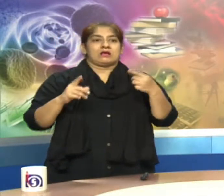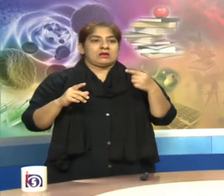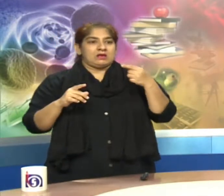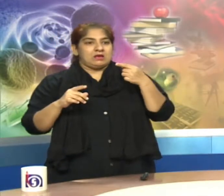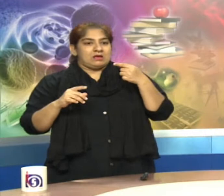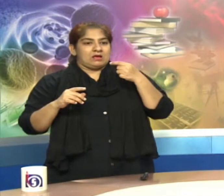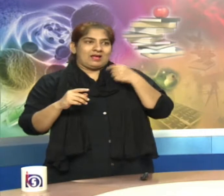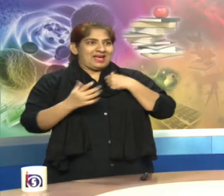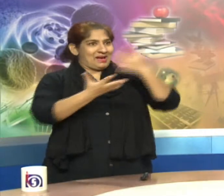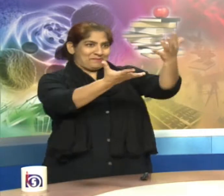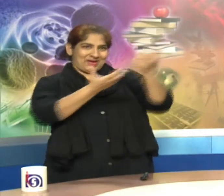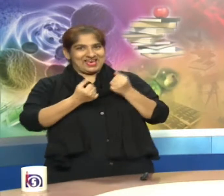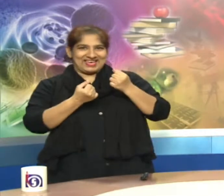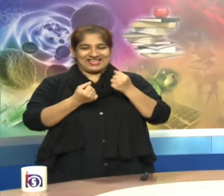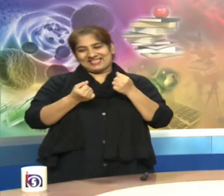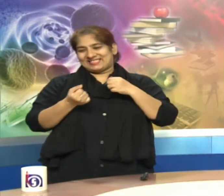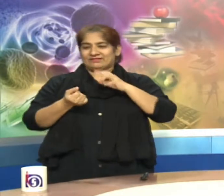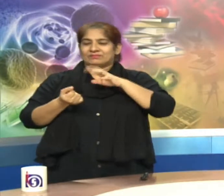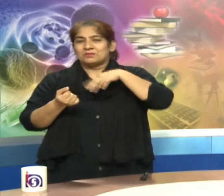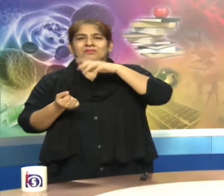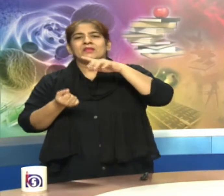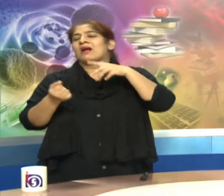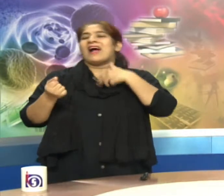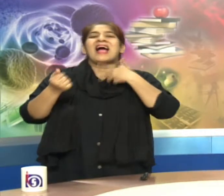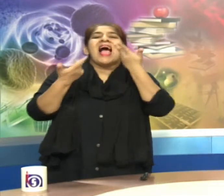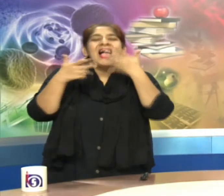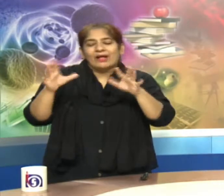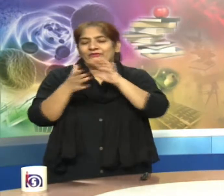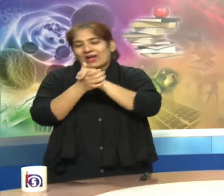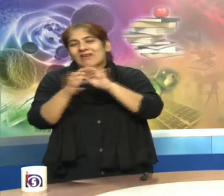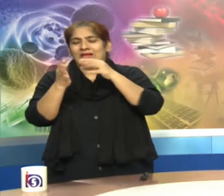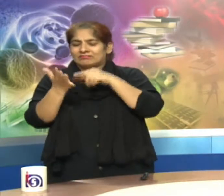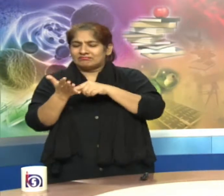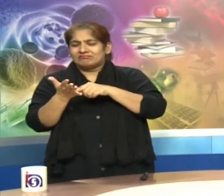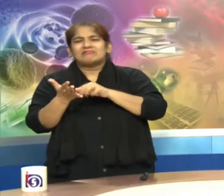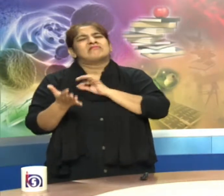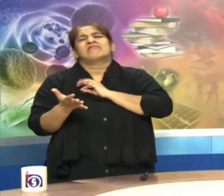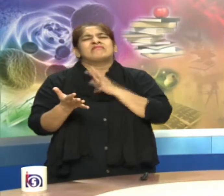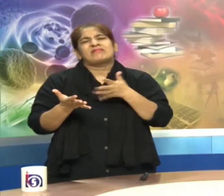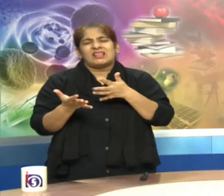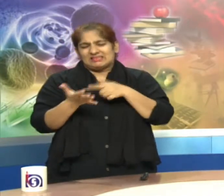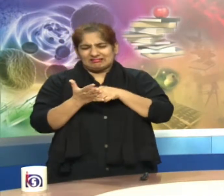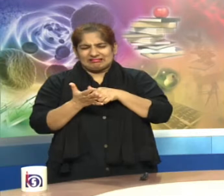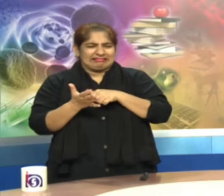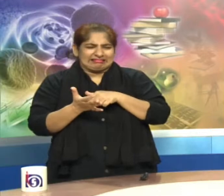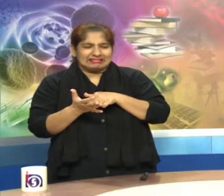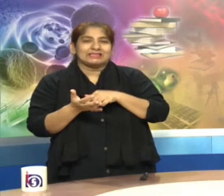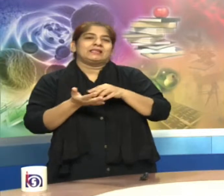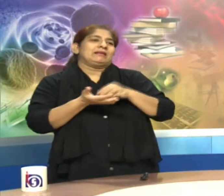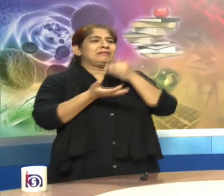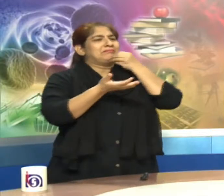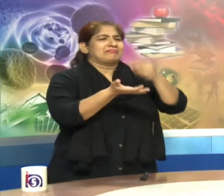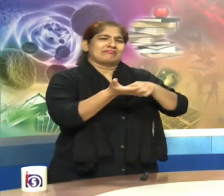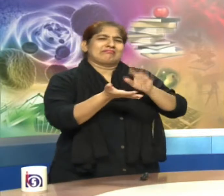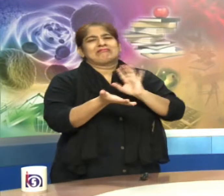Seventh important tool is we get the money refund